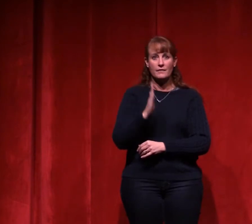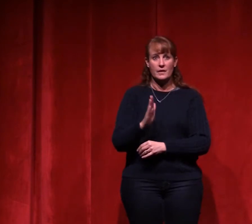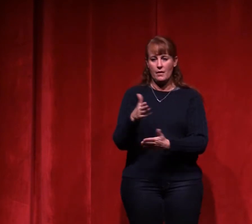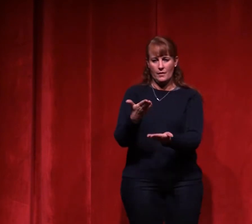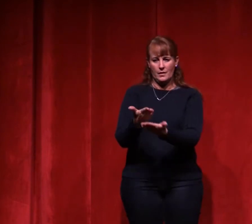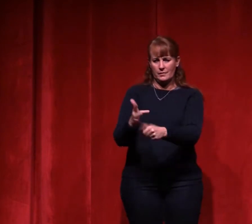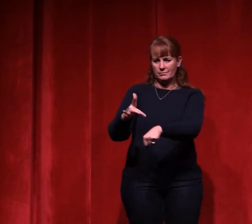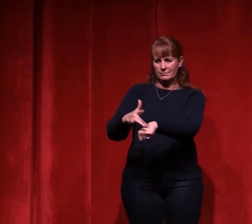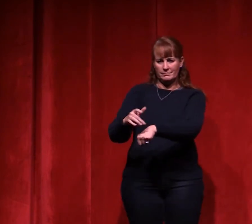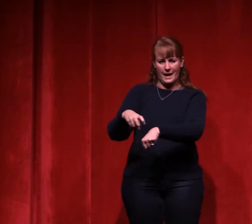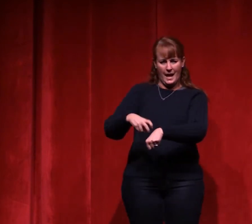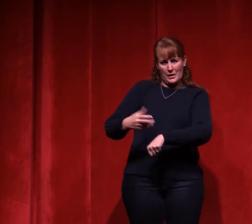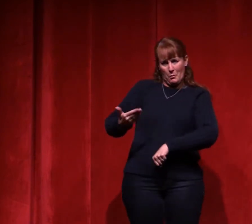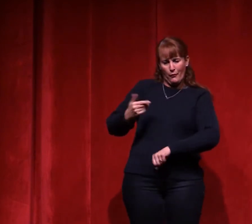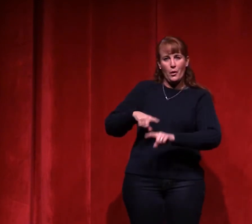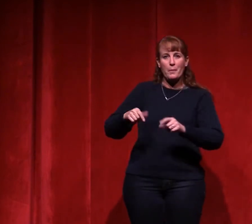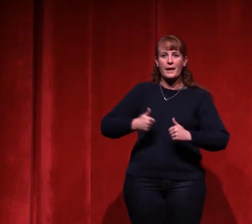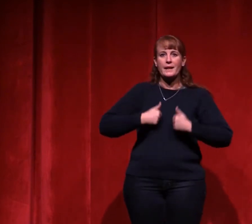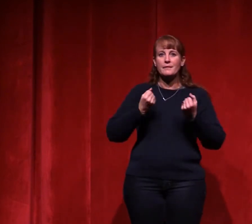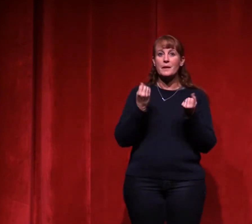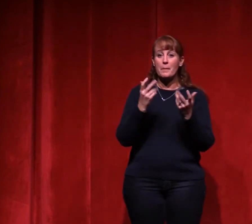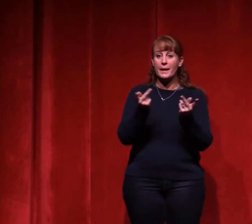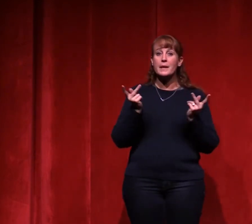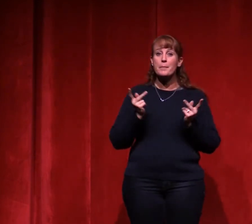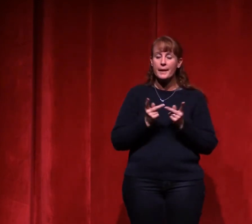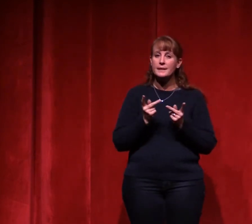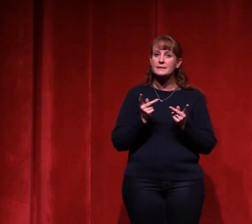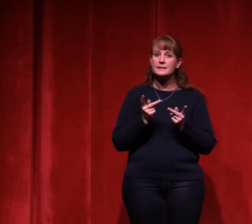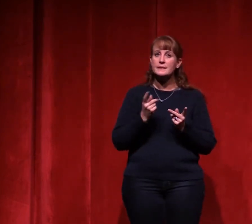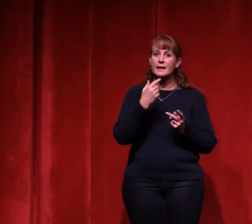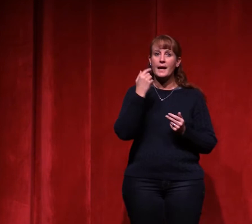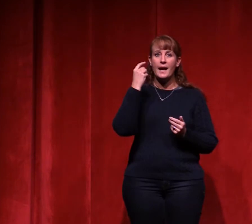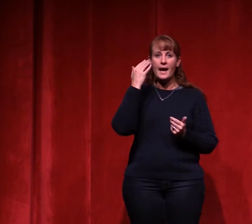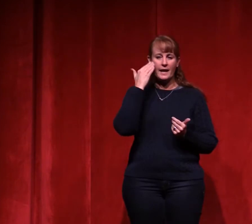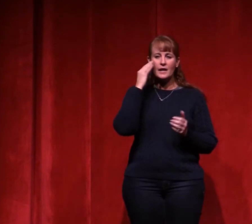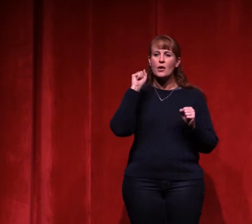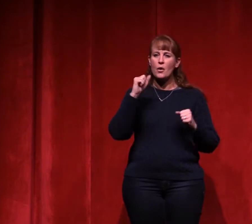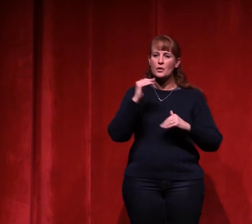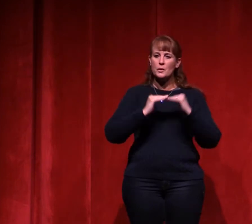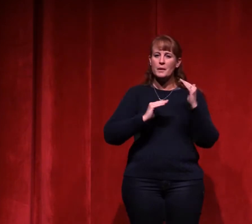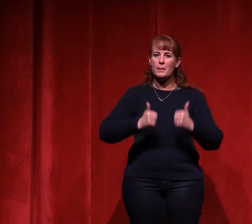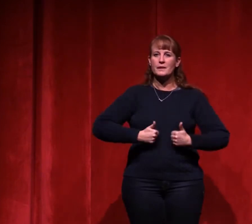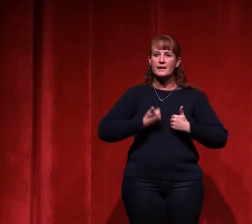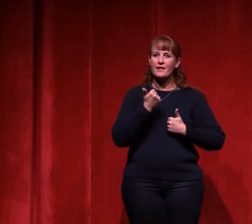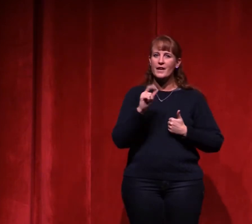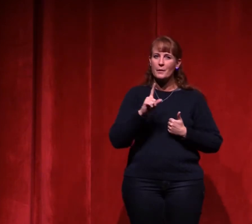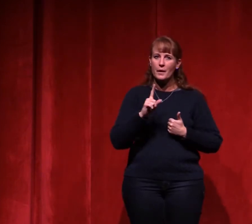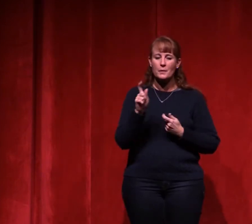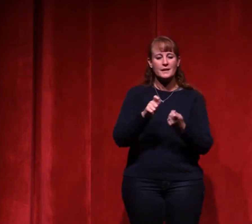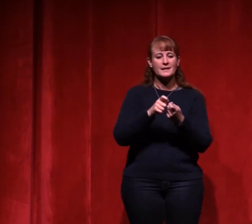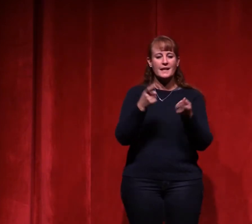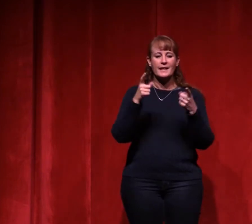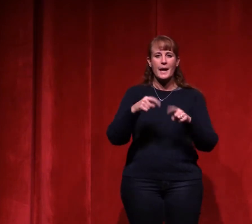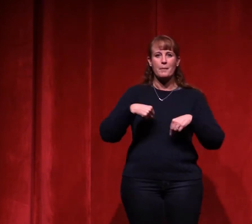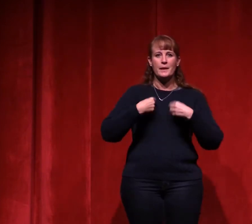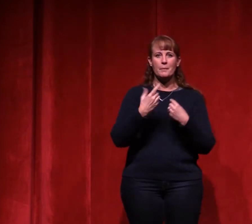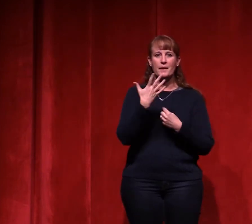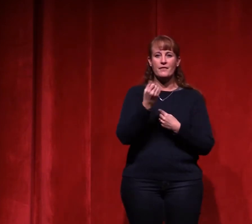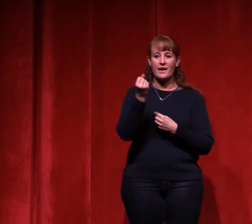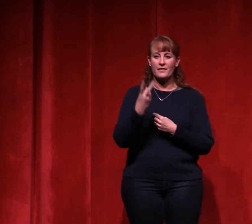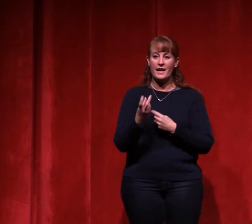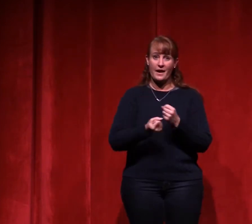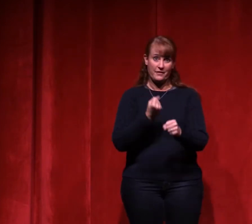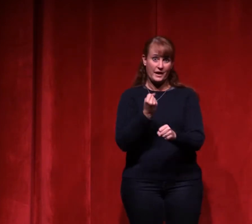I'd never been to Idaho before, but I'd lived in many places, and I reasoned you can build a life anywhere, which is exactly what we've done over the past